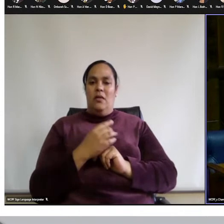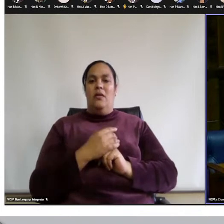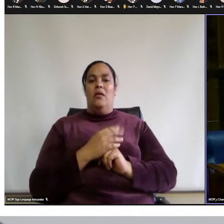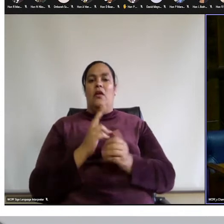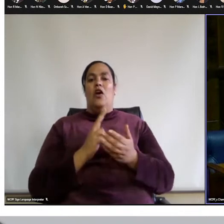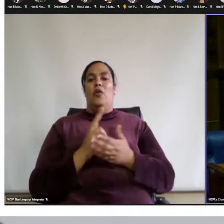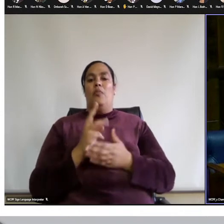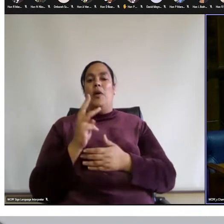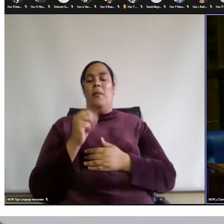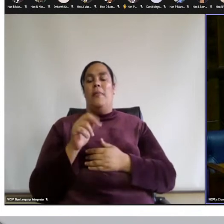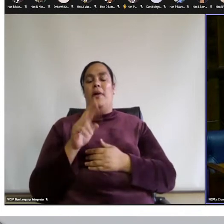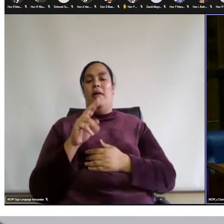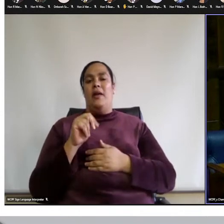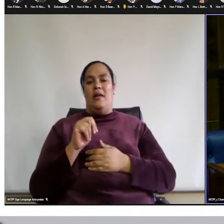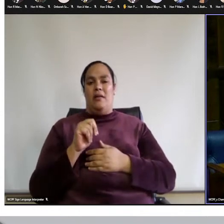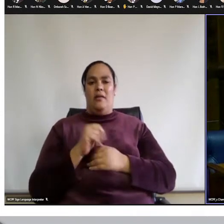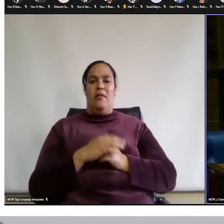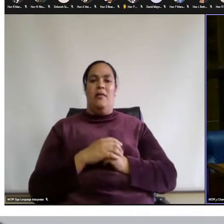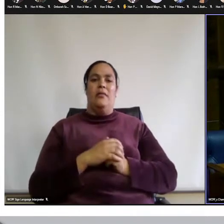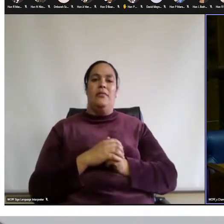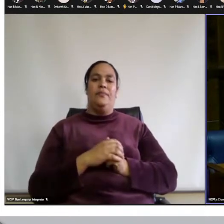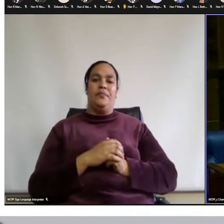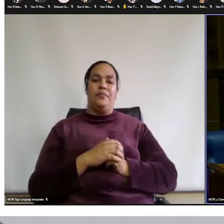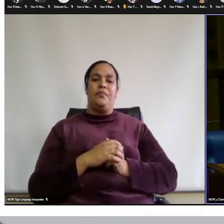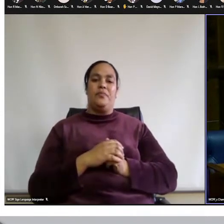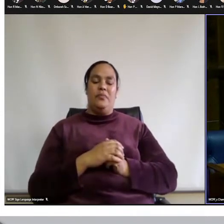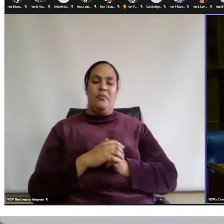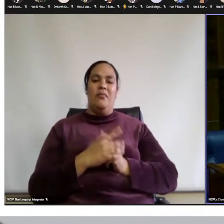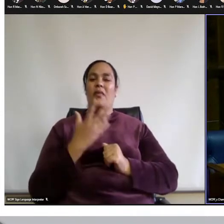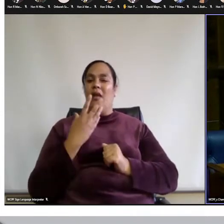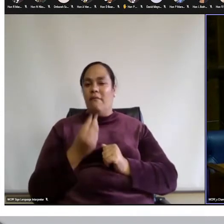Honourable Maran that there is also